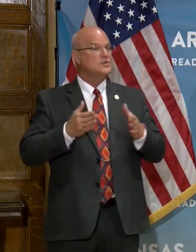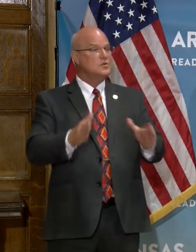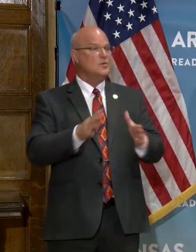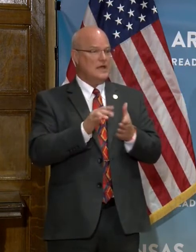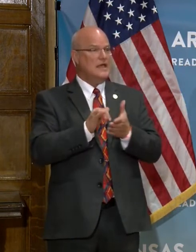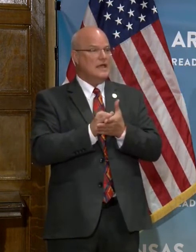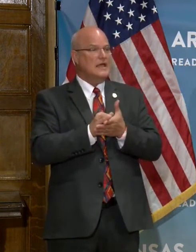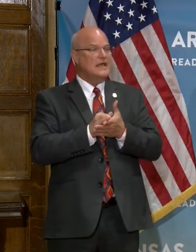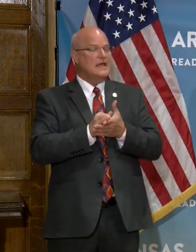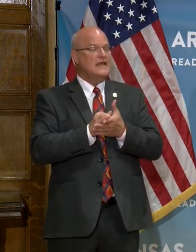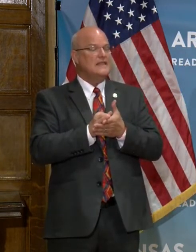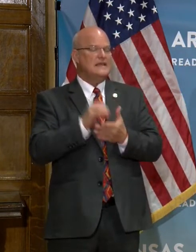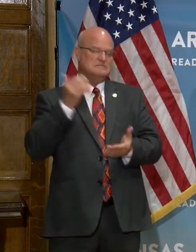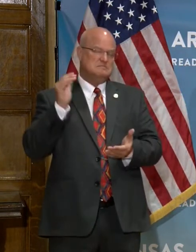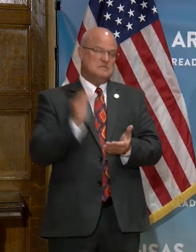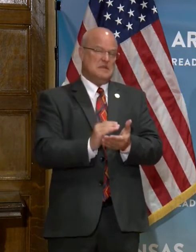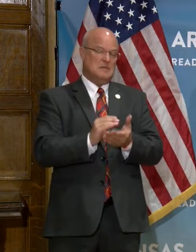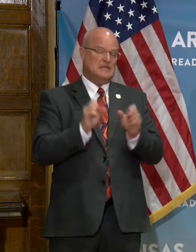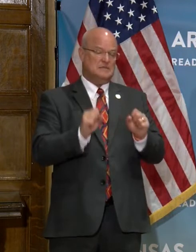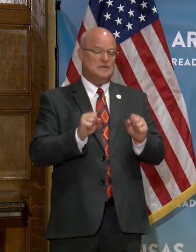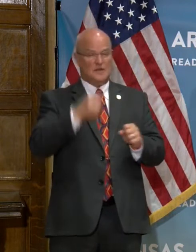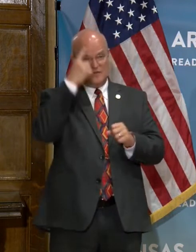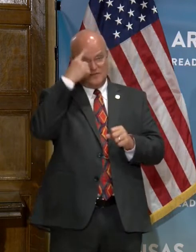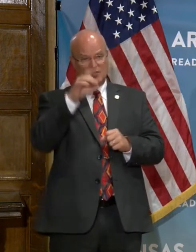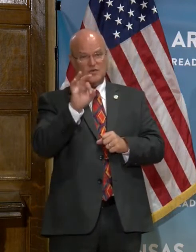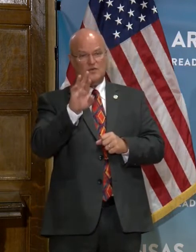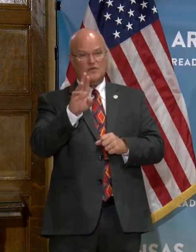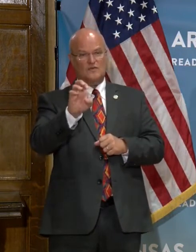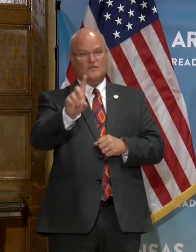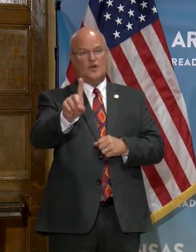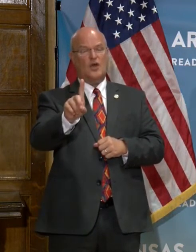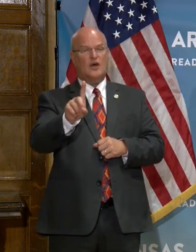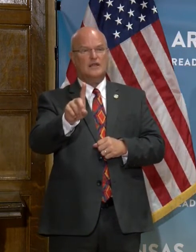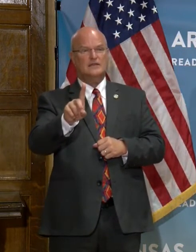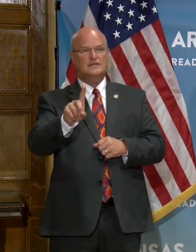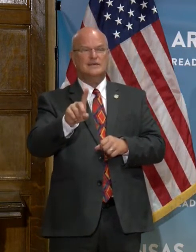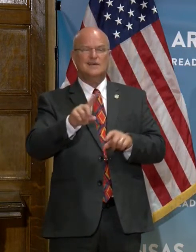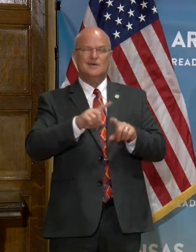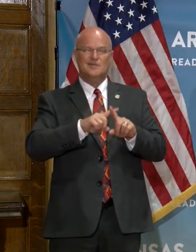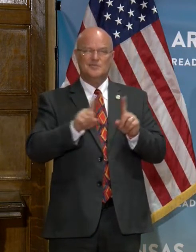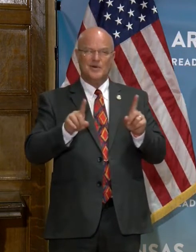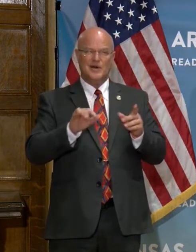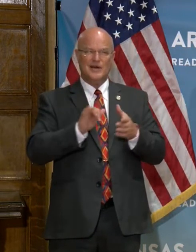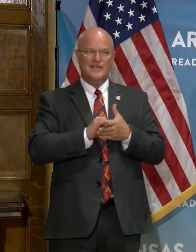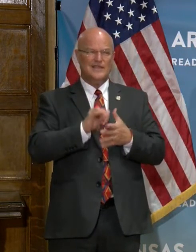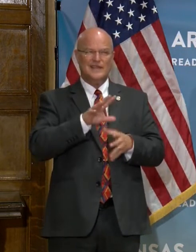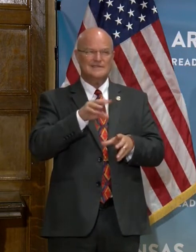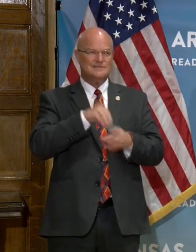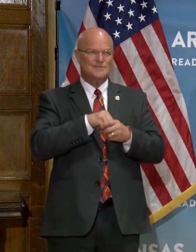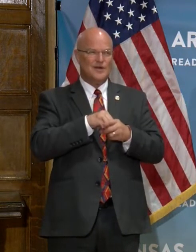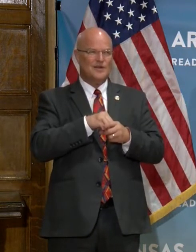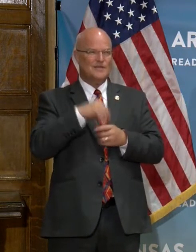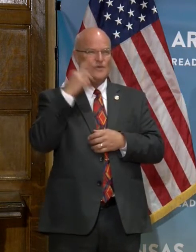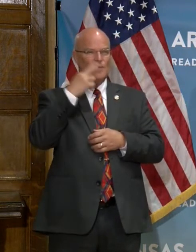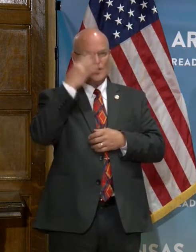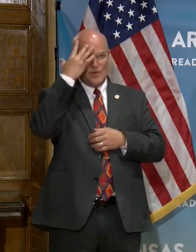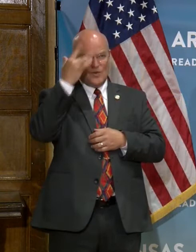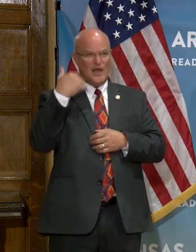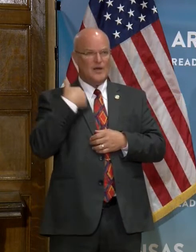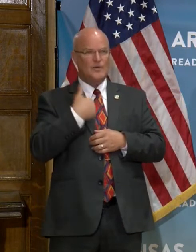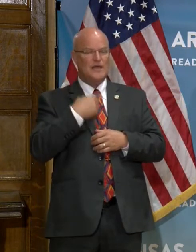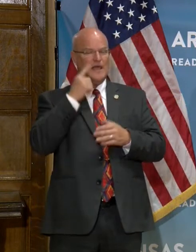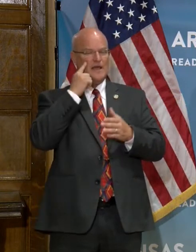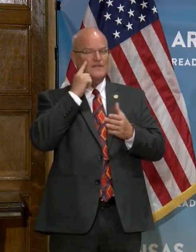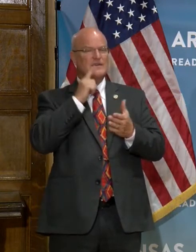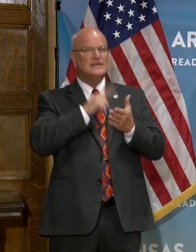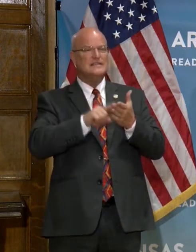way that minimize the potential for fraud. But that's part of the reason that we have our